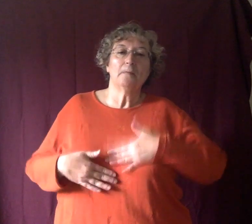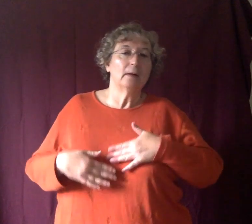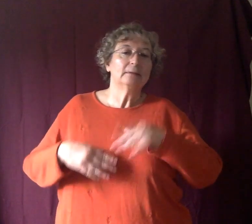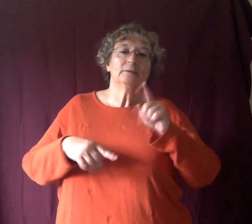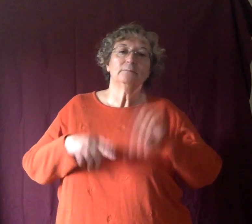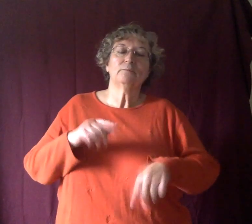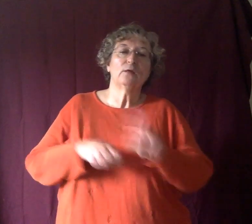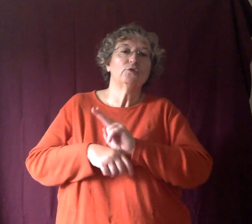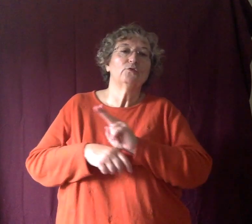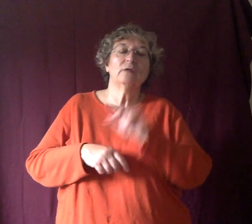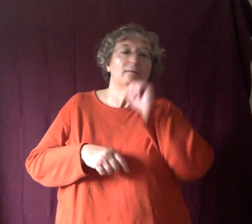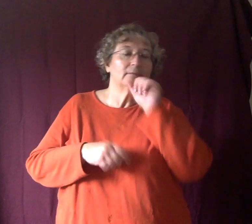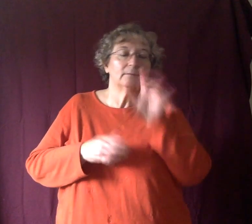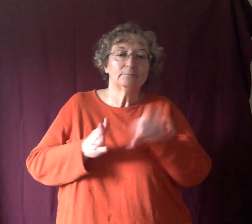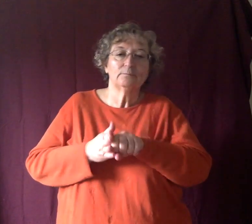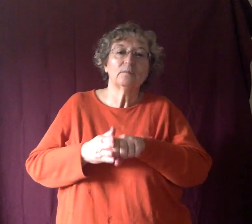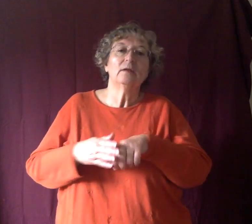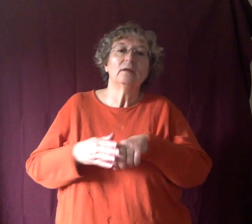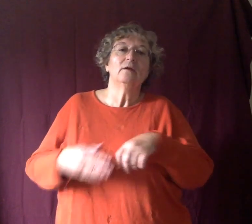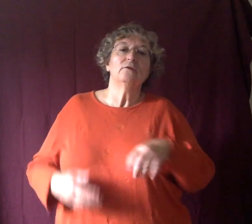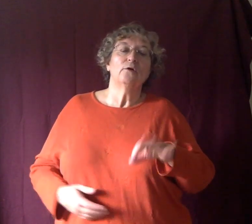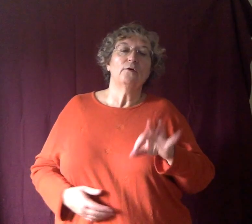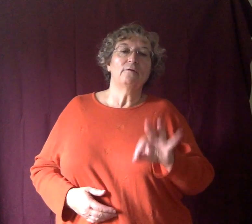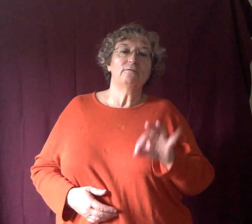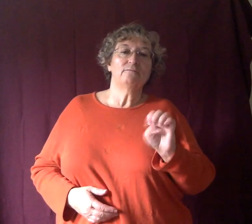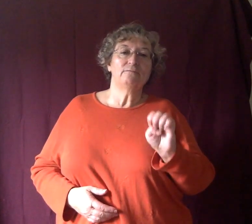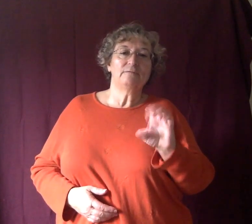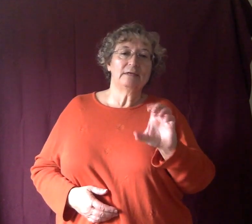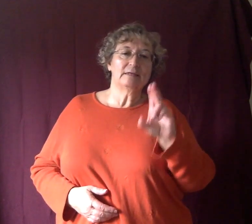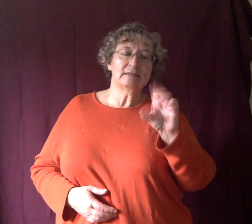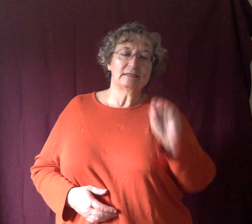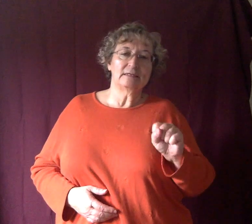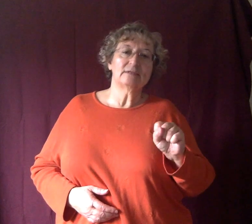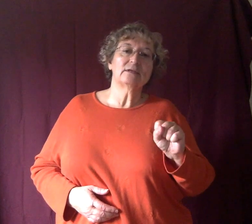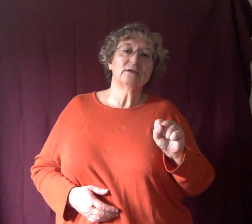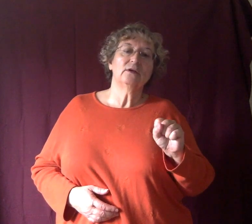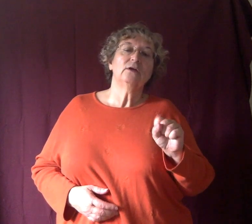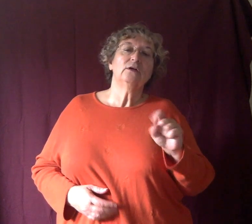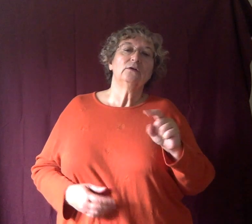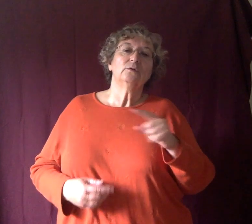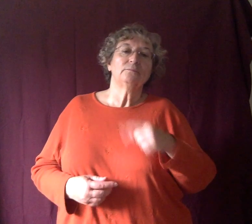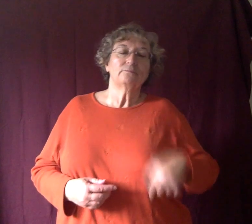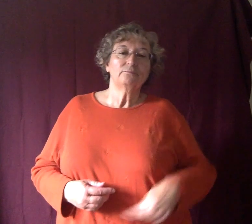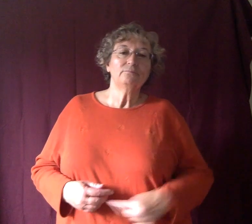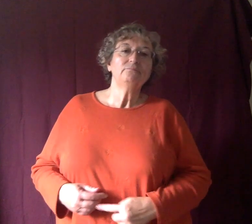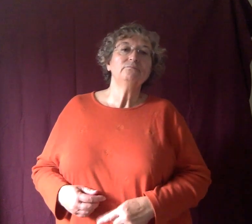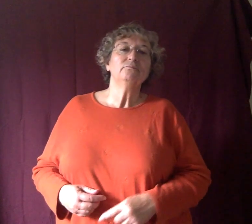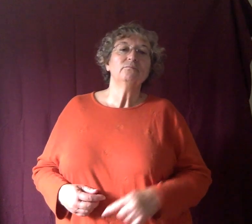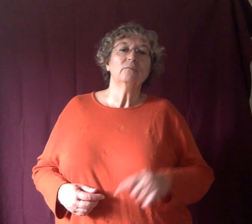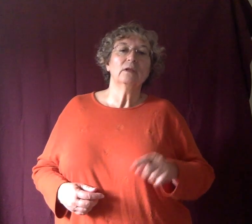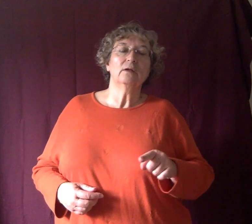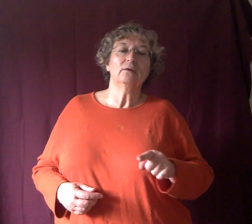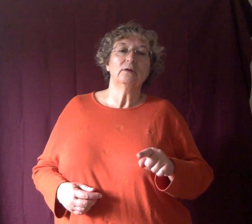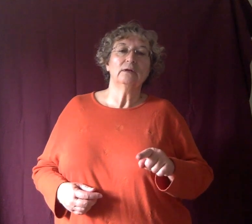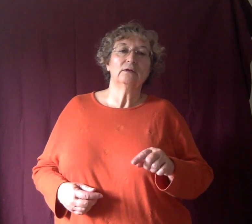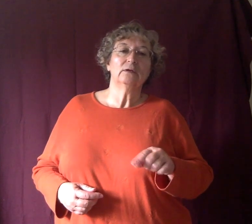cecum, feces will move up the right side of the body through the ascending colon. The ascending colon will turn to the left and run